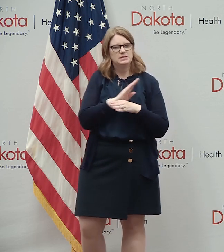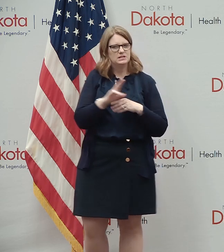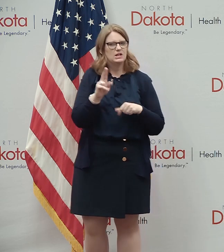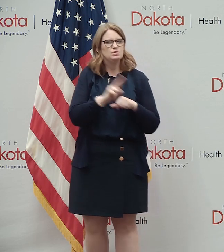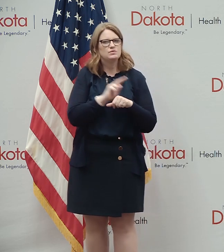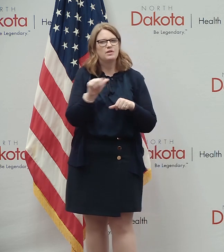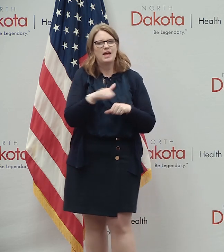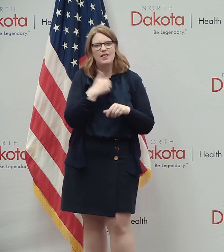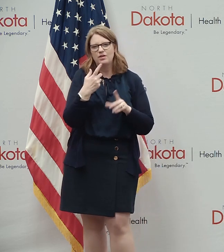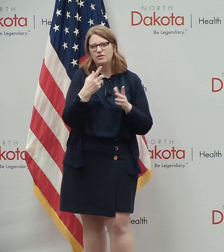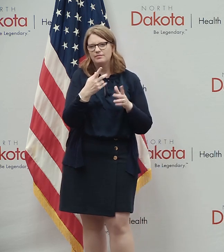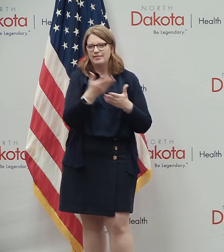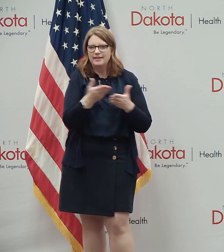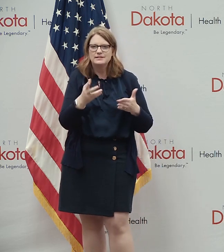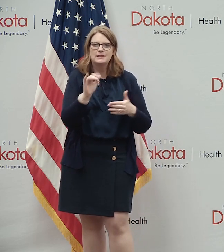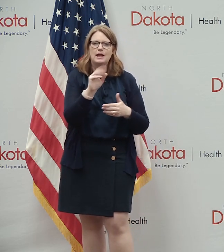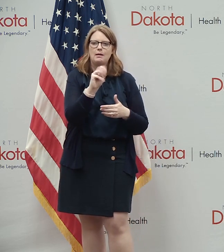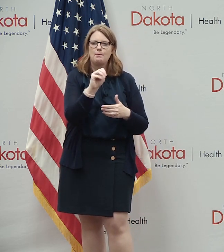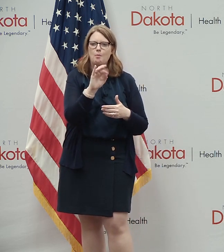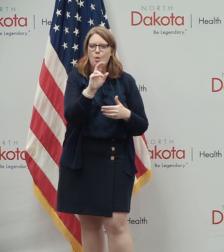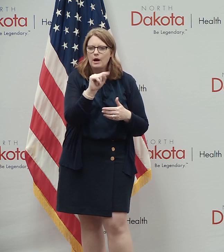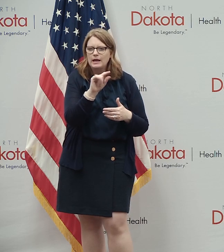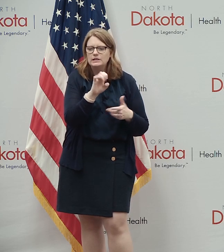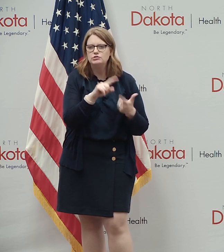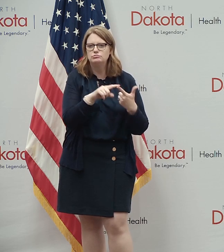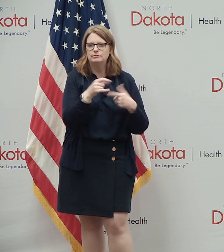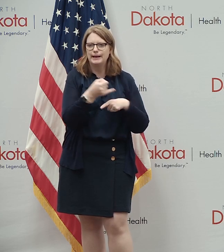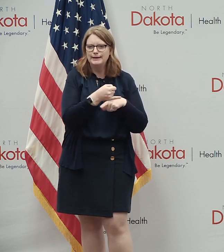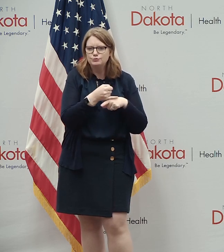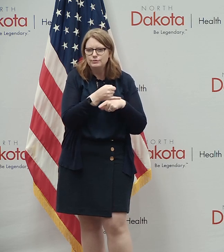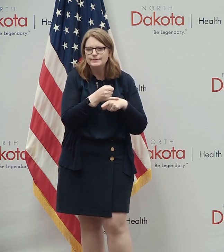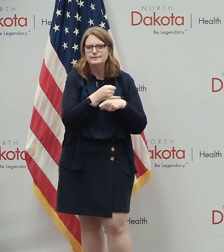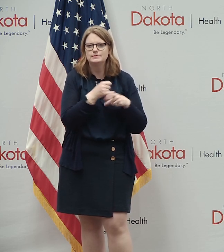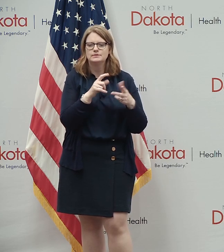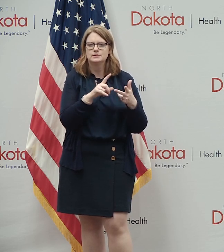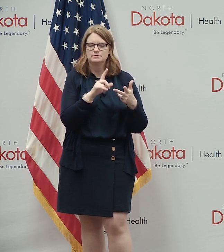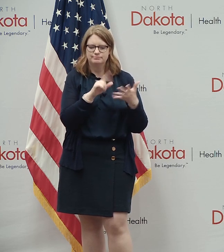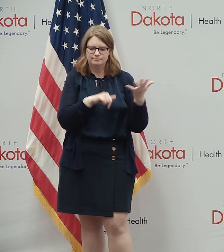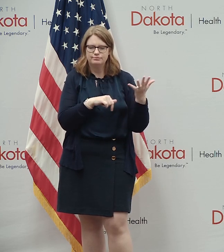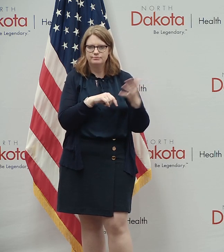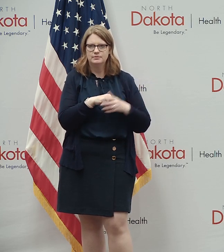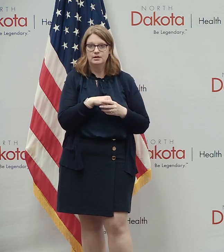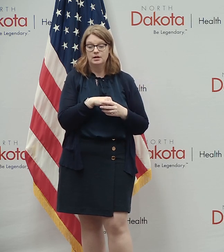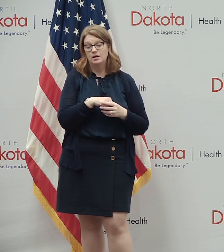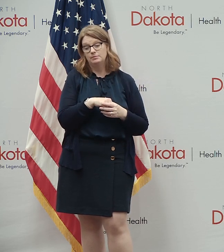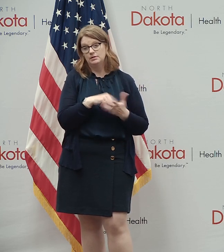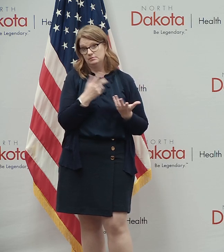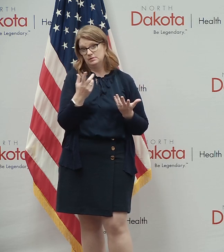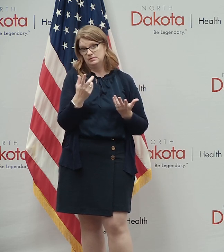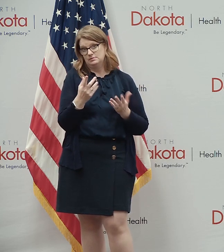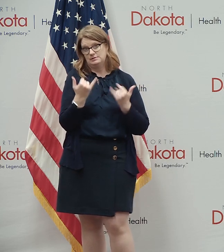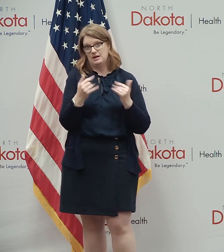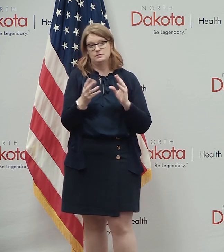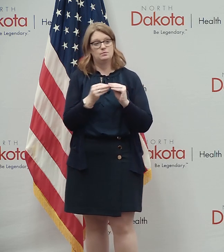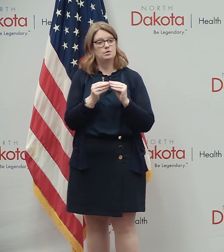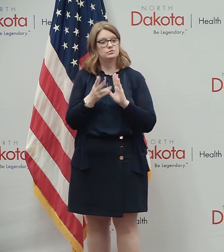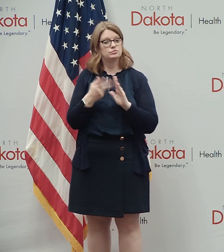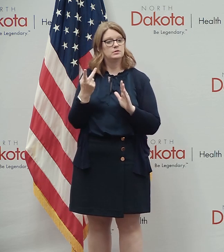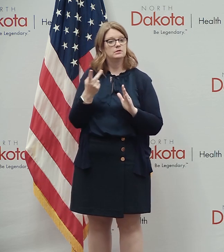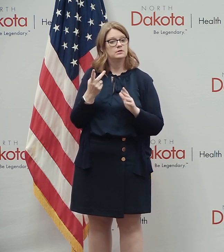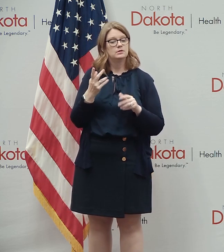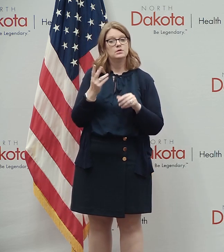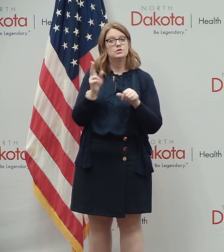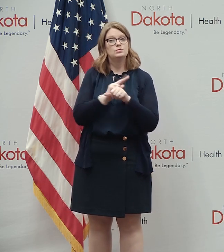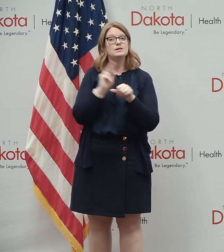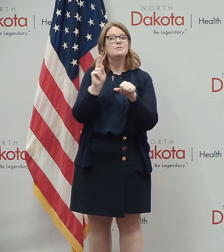deductible expenses, including mortgage and interest. And again, this is, I guess, definitely more than tripling. Now it says here that businesses can use the